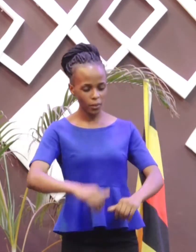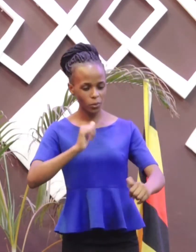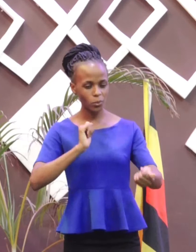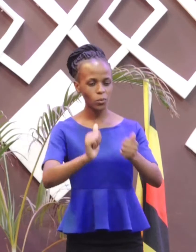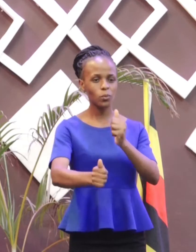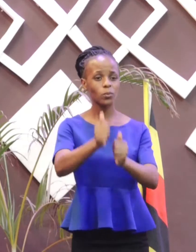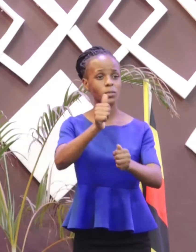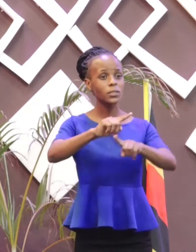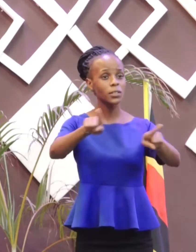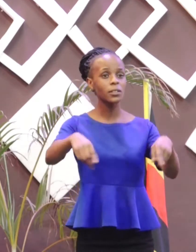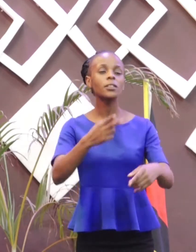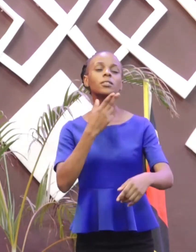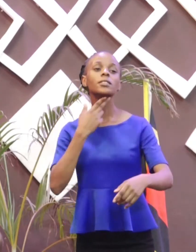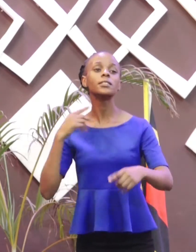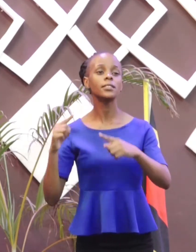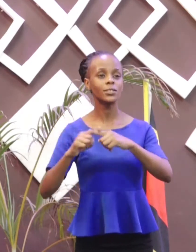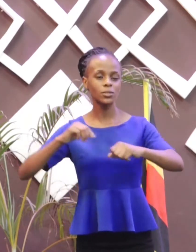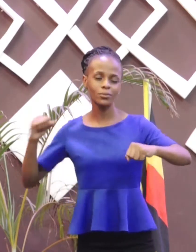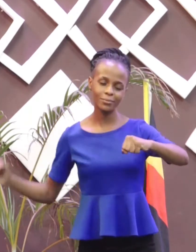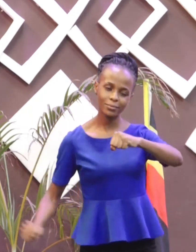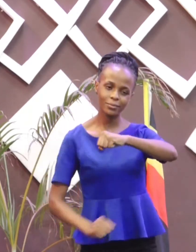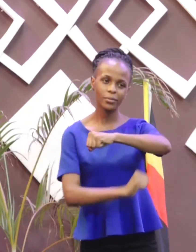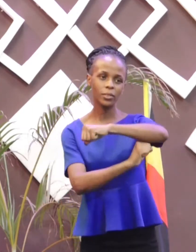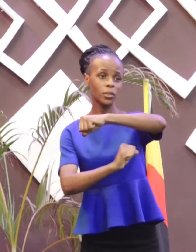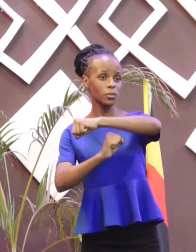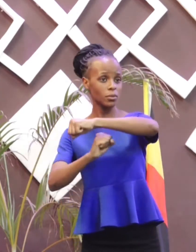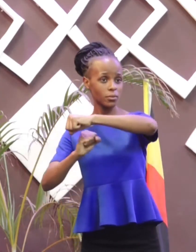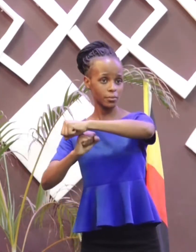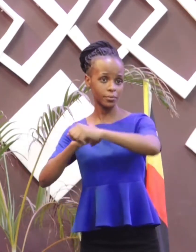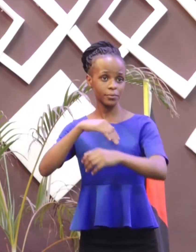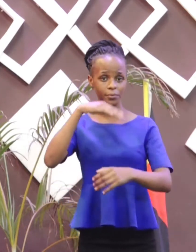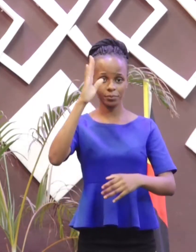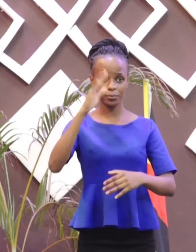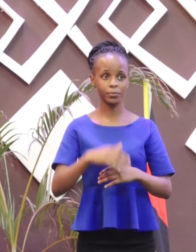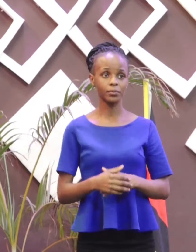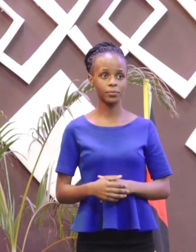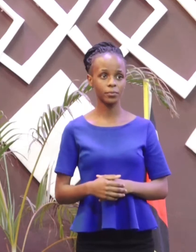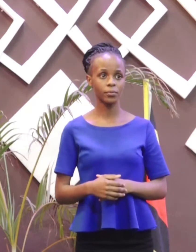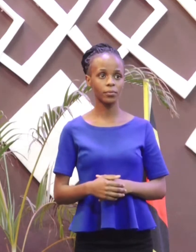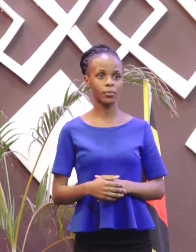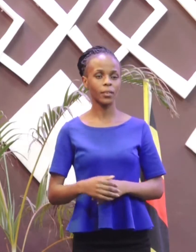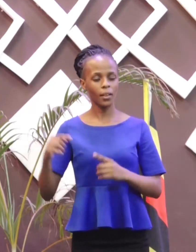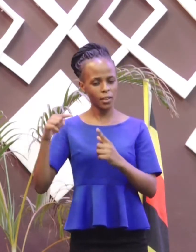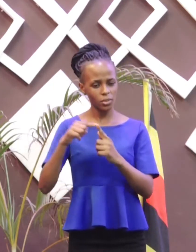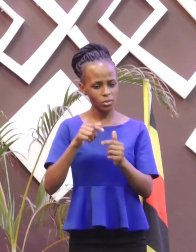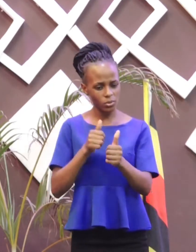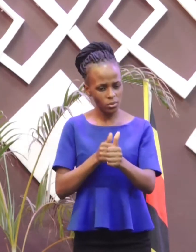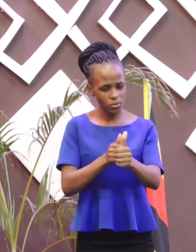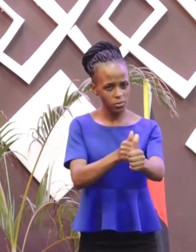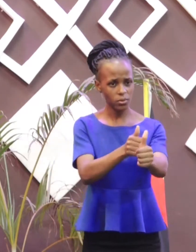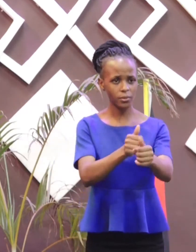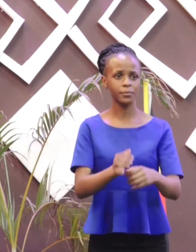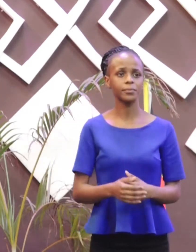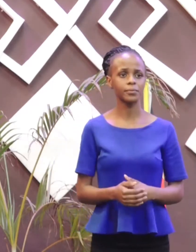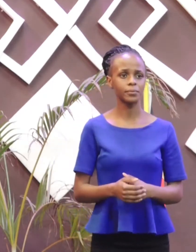twetaaga okuwanirira. That we need to sustain. Okugoberera. And